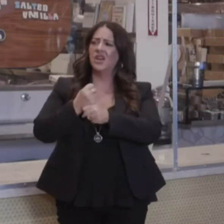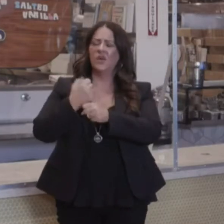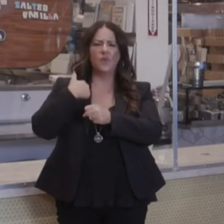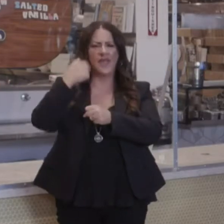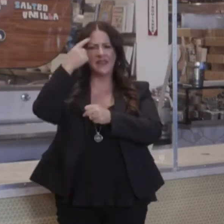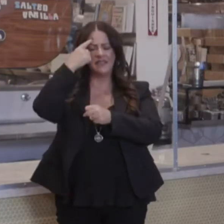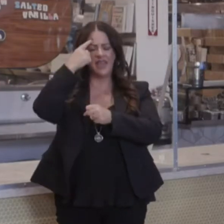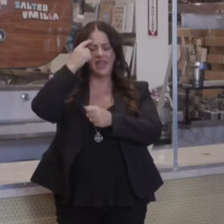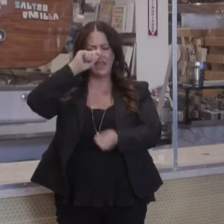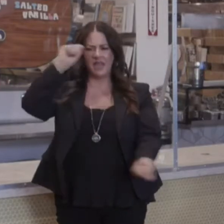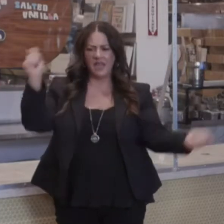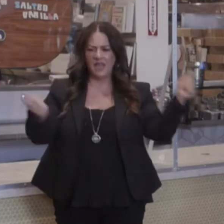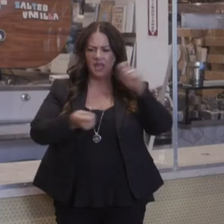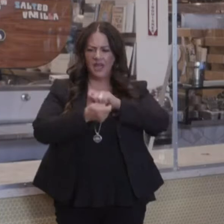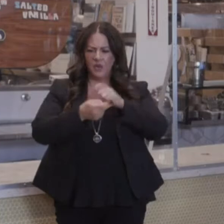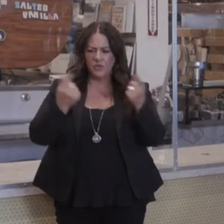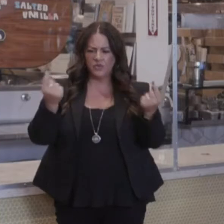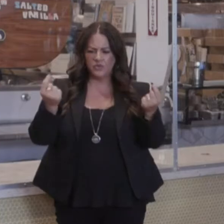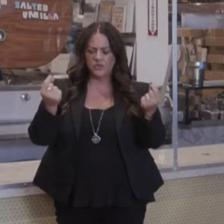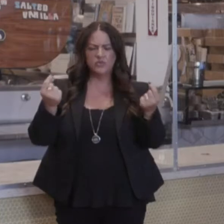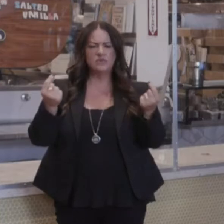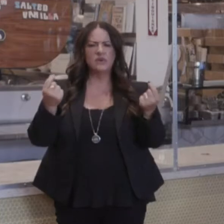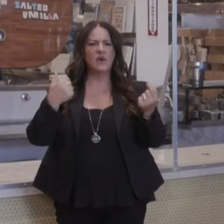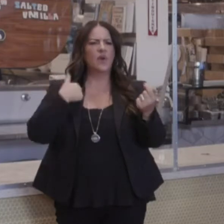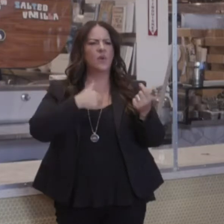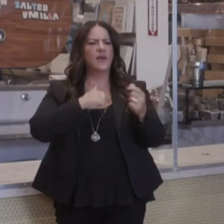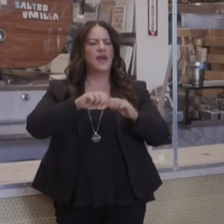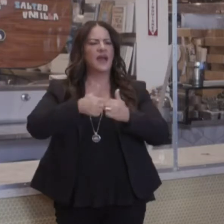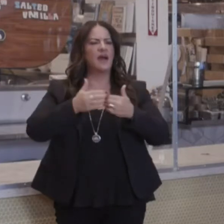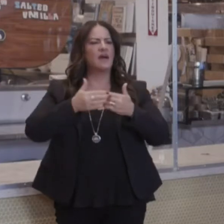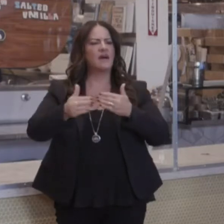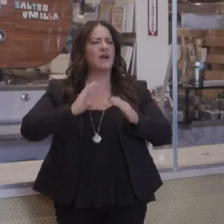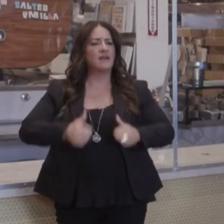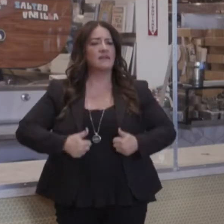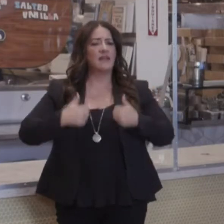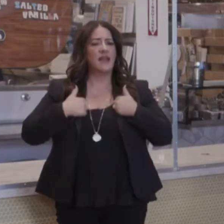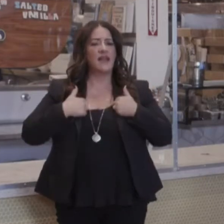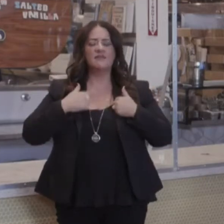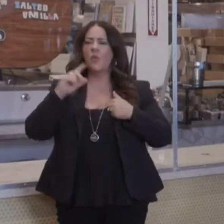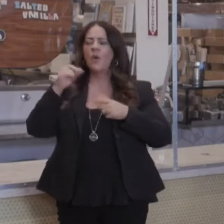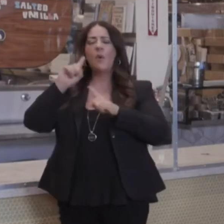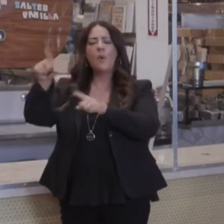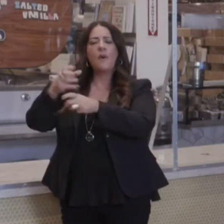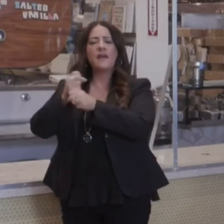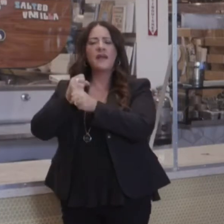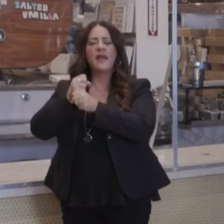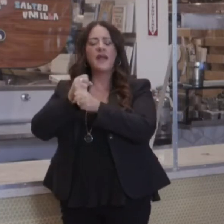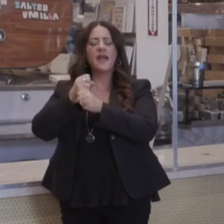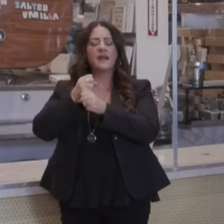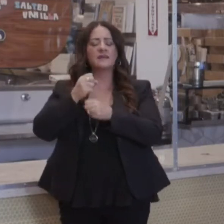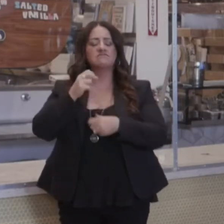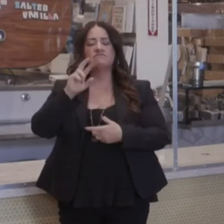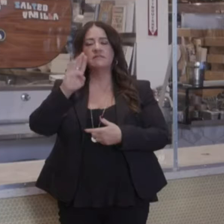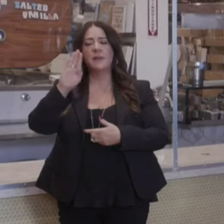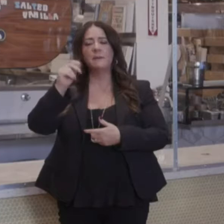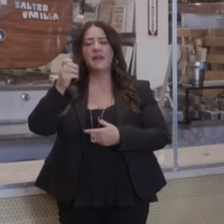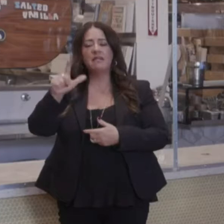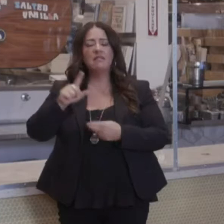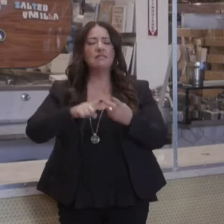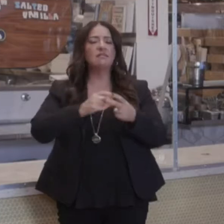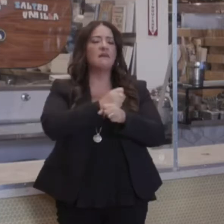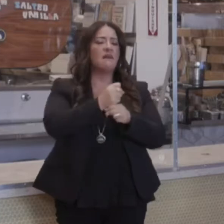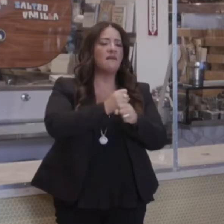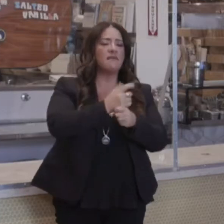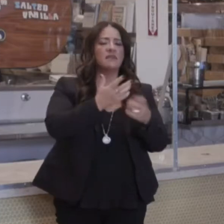do, even going out to get a bagel or a coffee. In the intervening 12 months, the operation of these